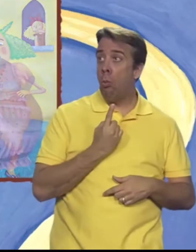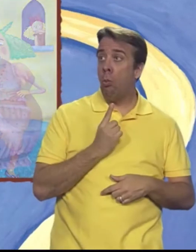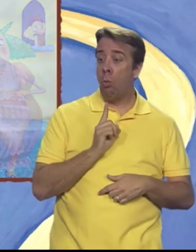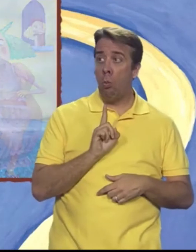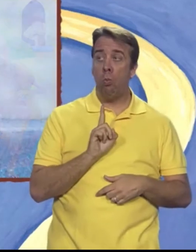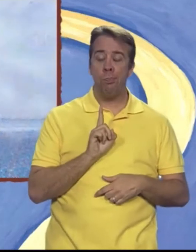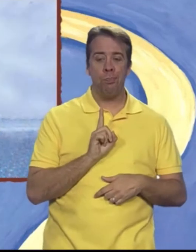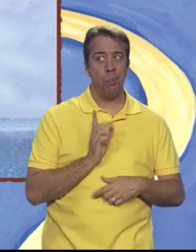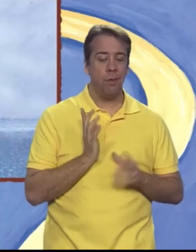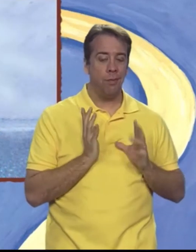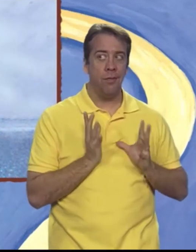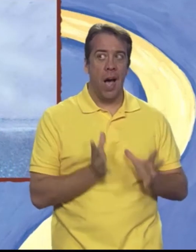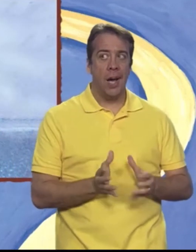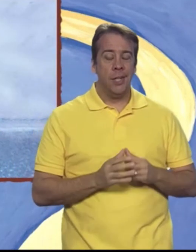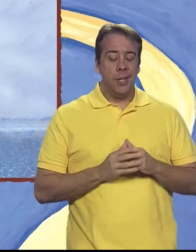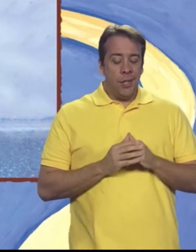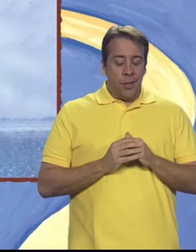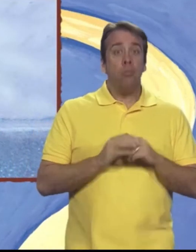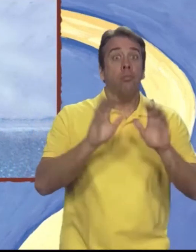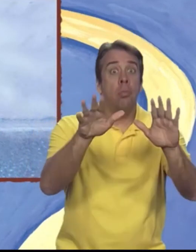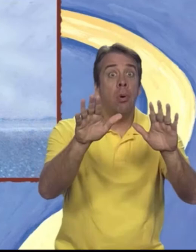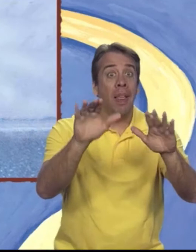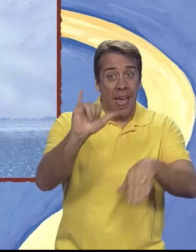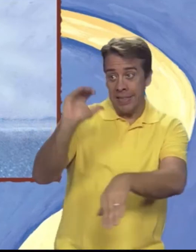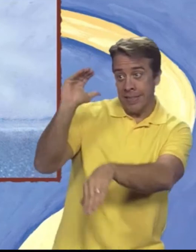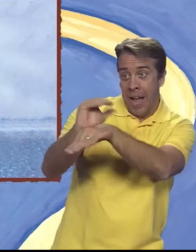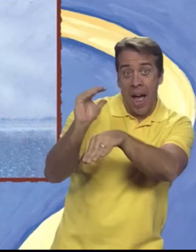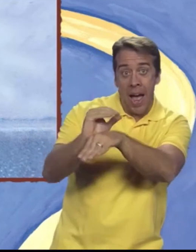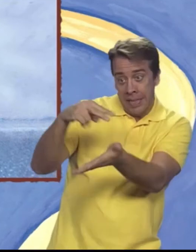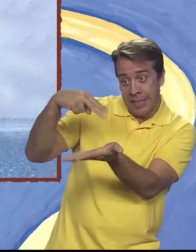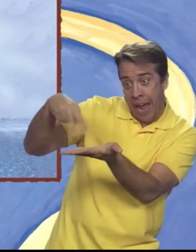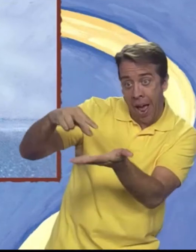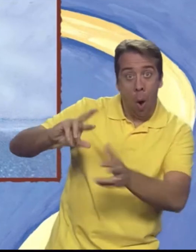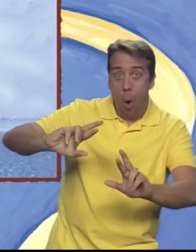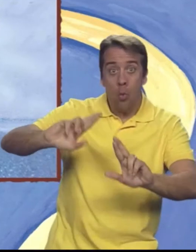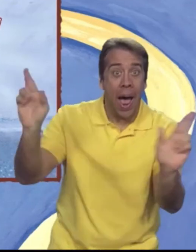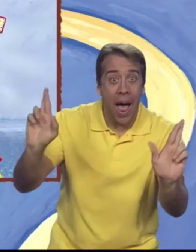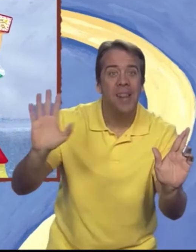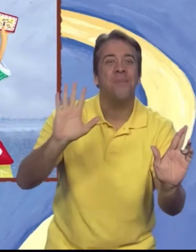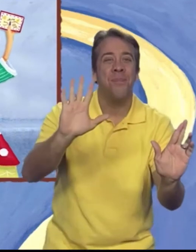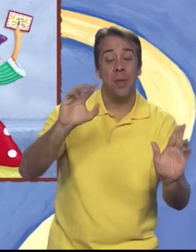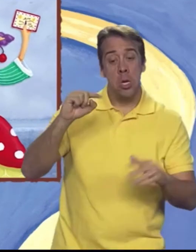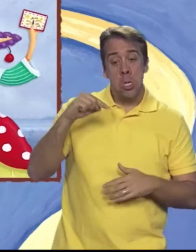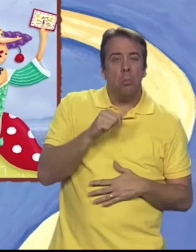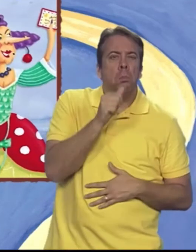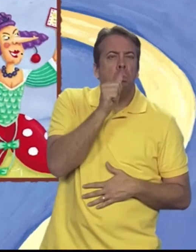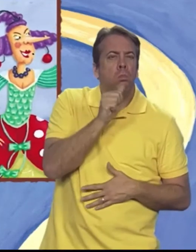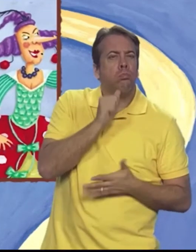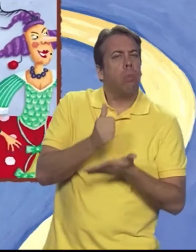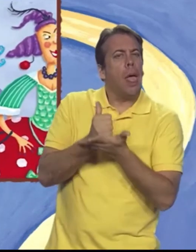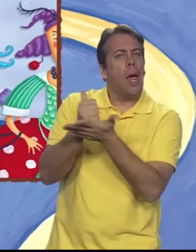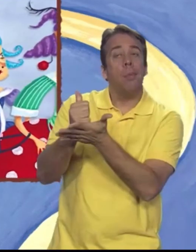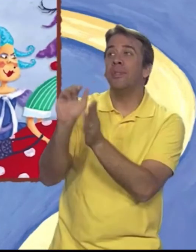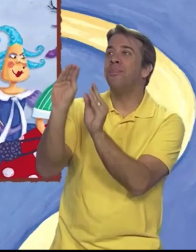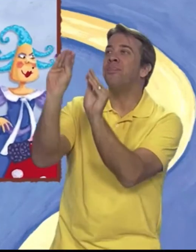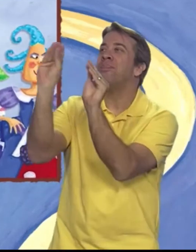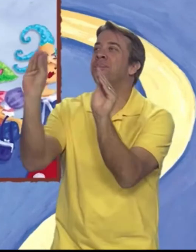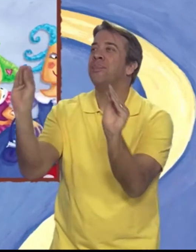At last, the day of the ball arrived. Cinderella helped everyone get ready and watched them leave